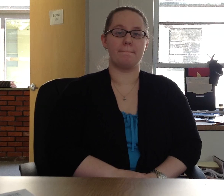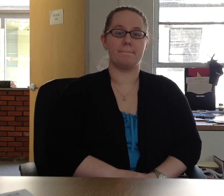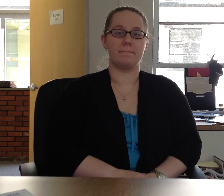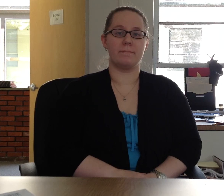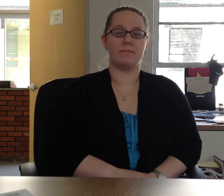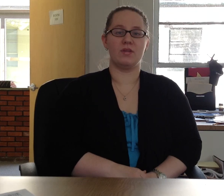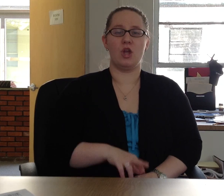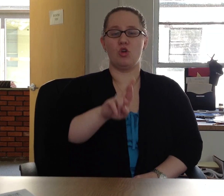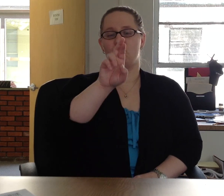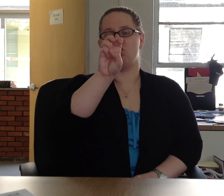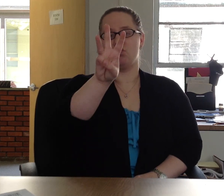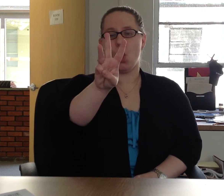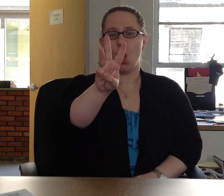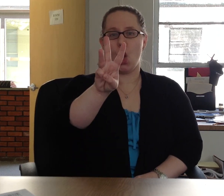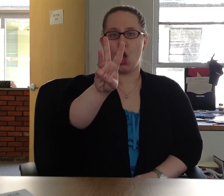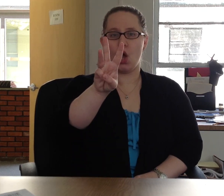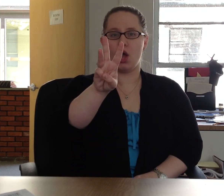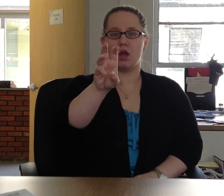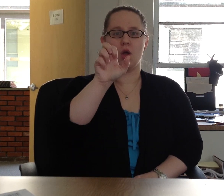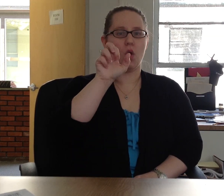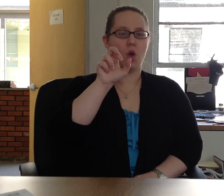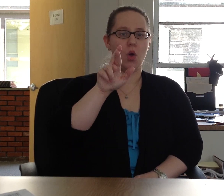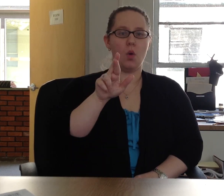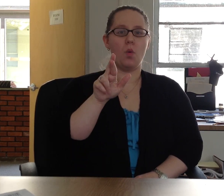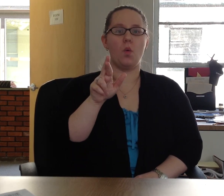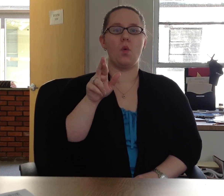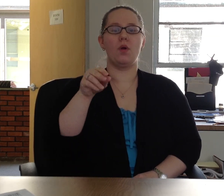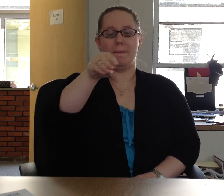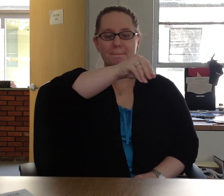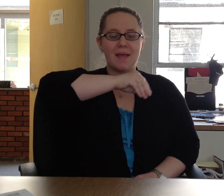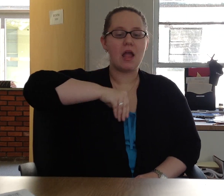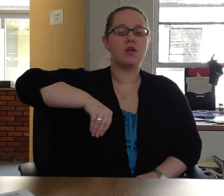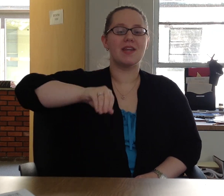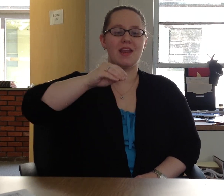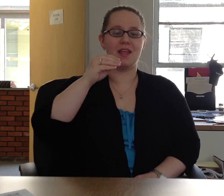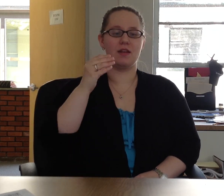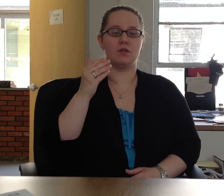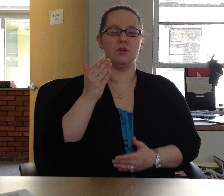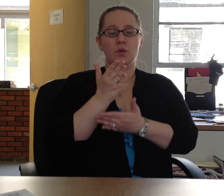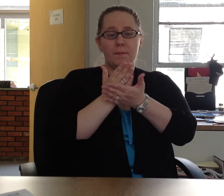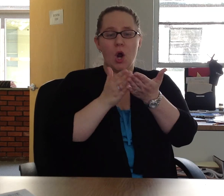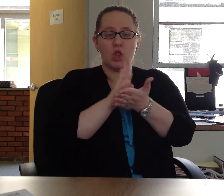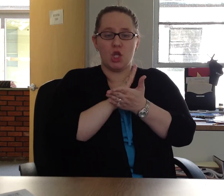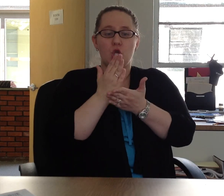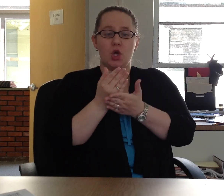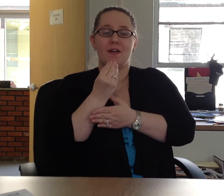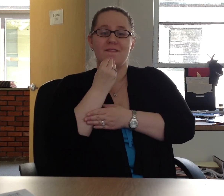Raw, marinated, or partially cooked fish is made safe by freezing